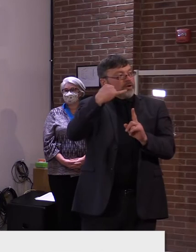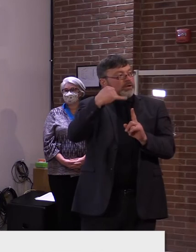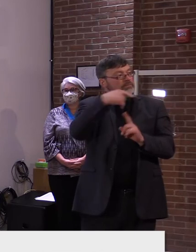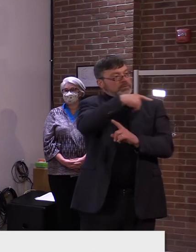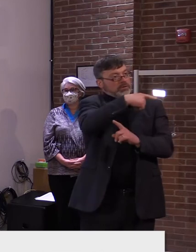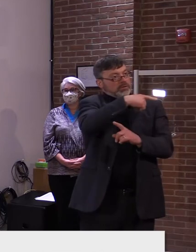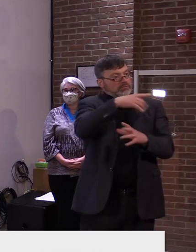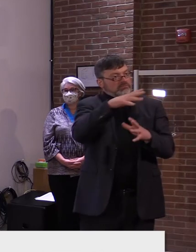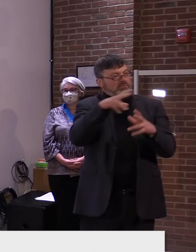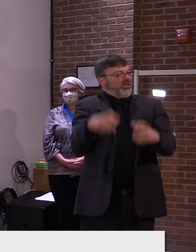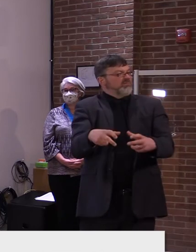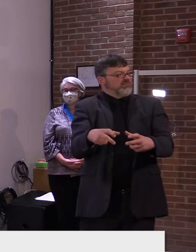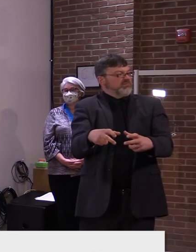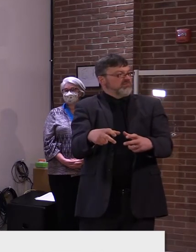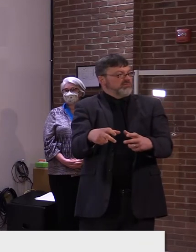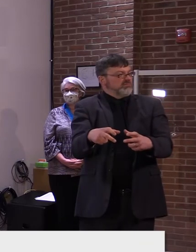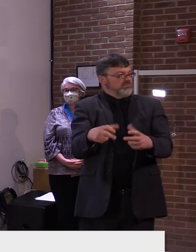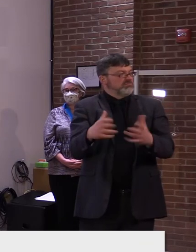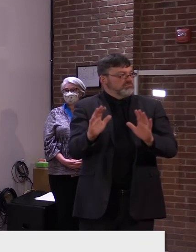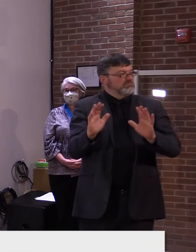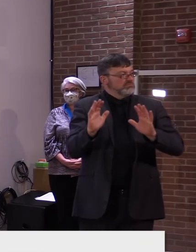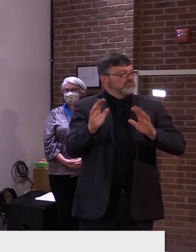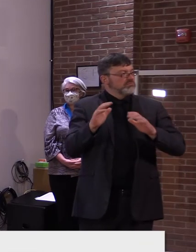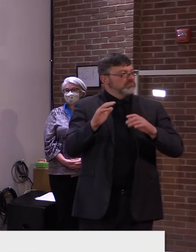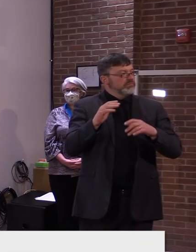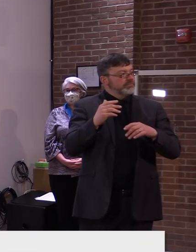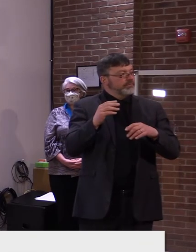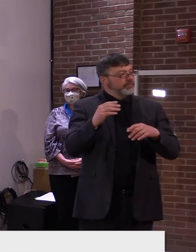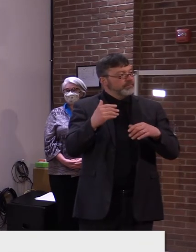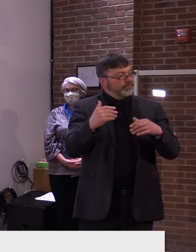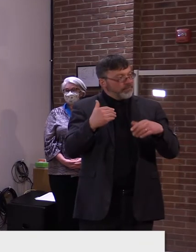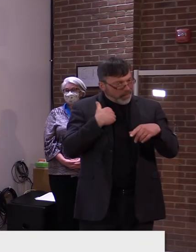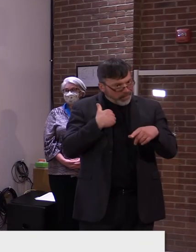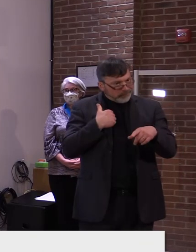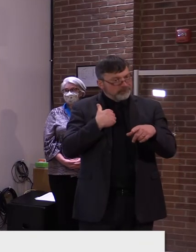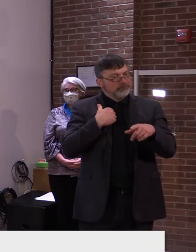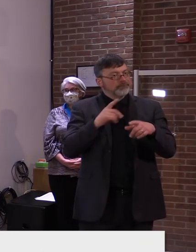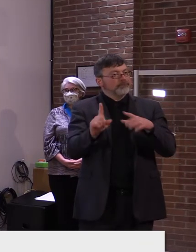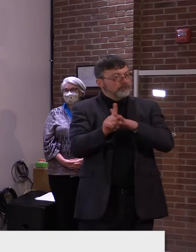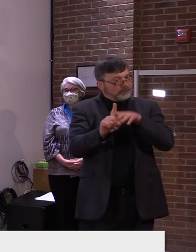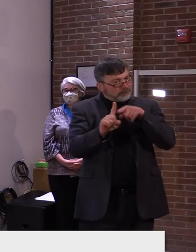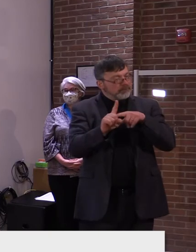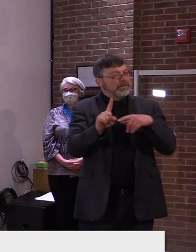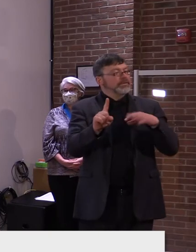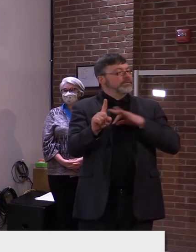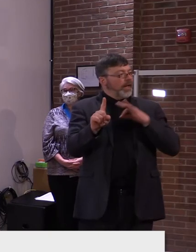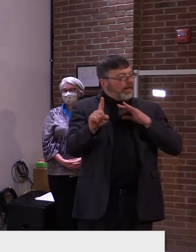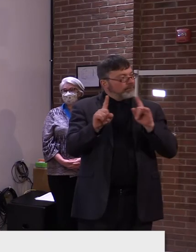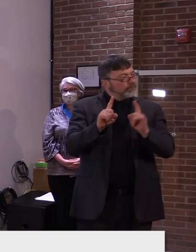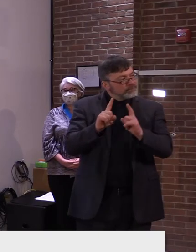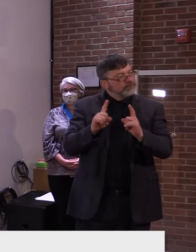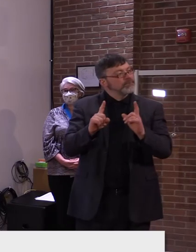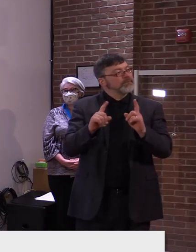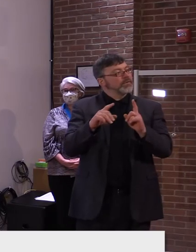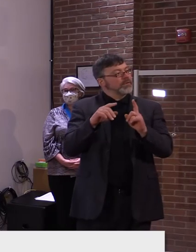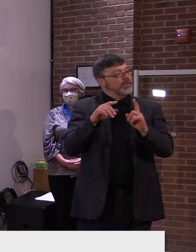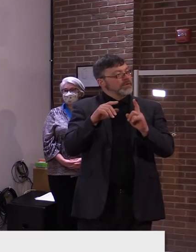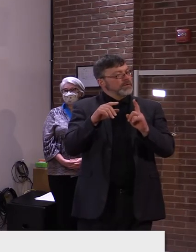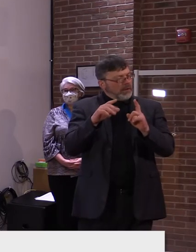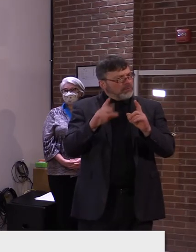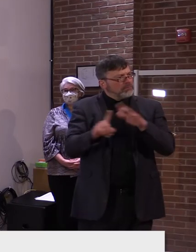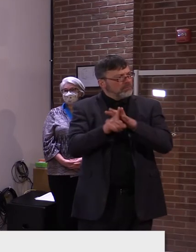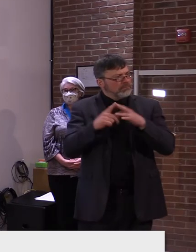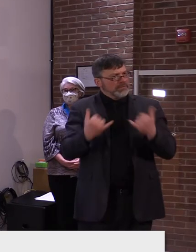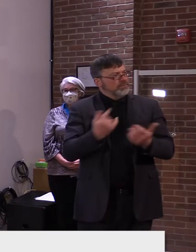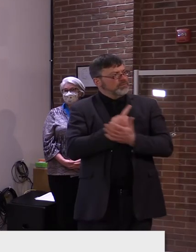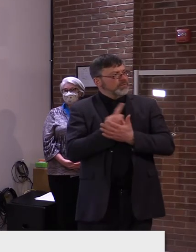positive cases among the staff, with at least one case coming back this week. What's the status on that